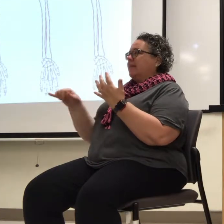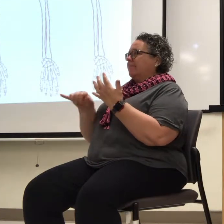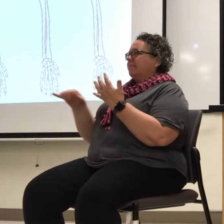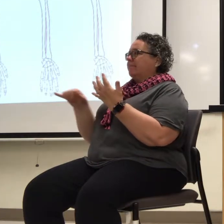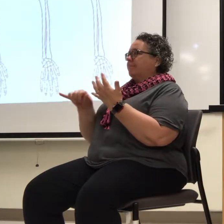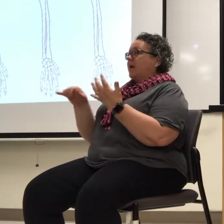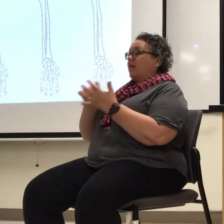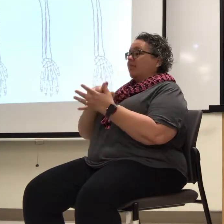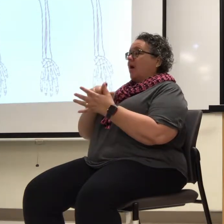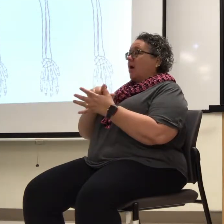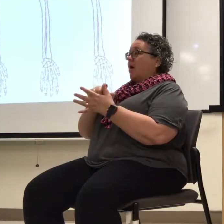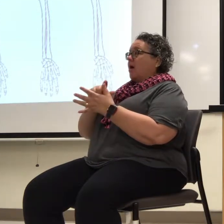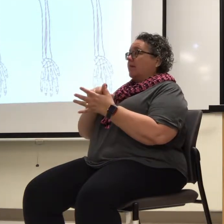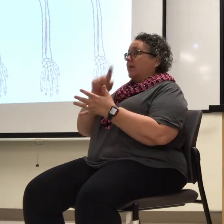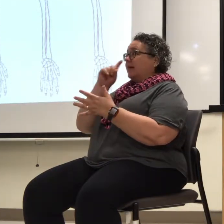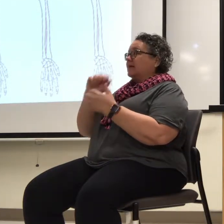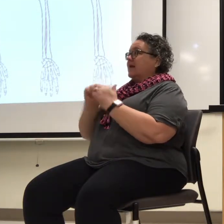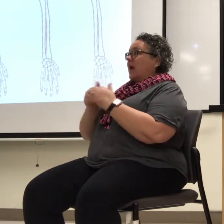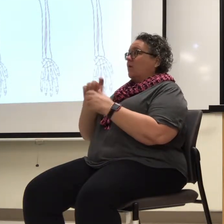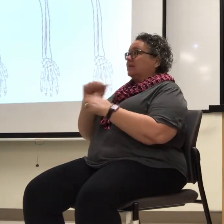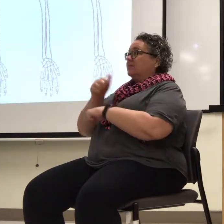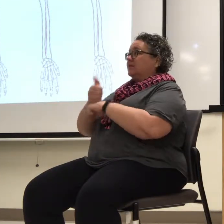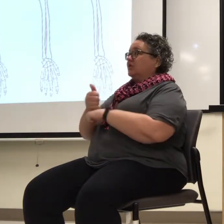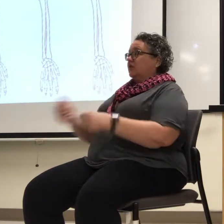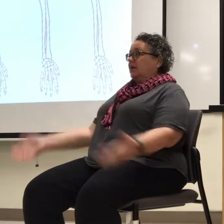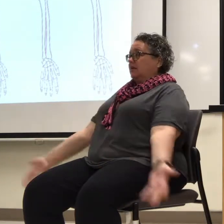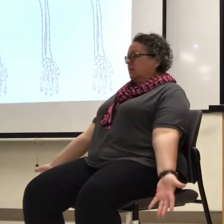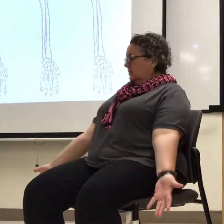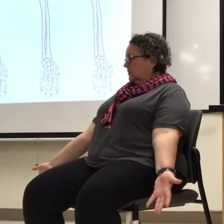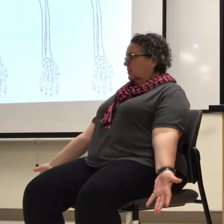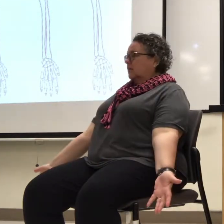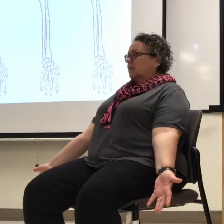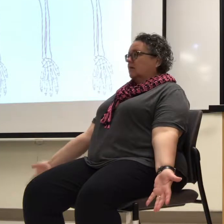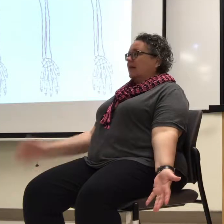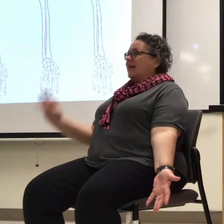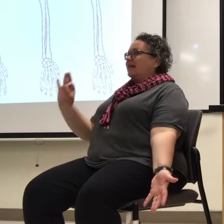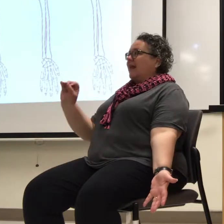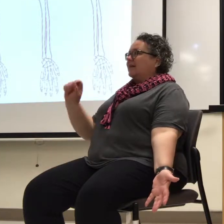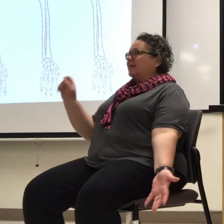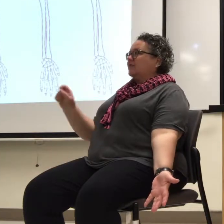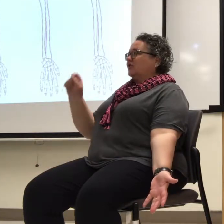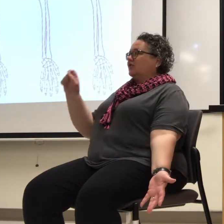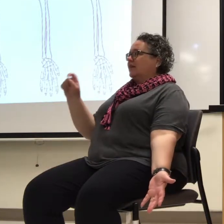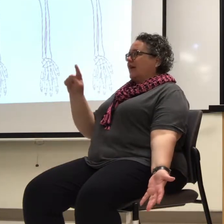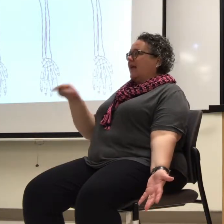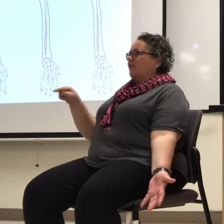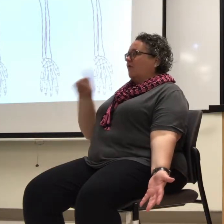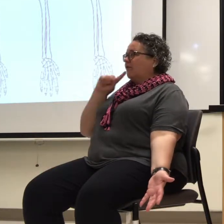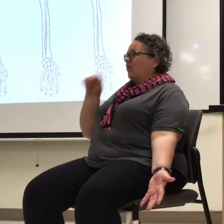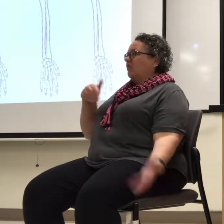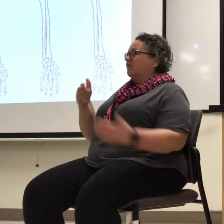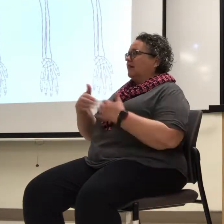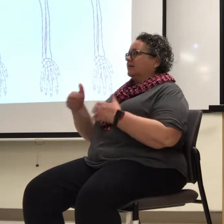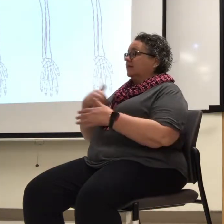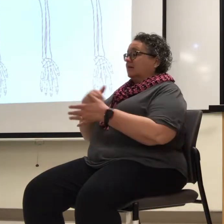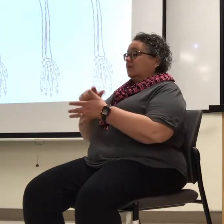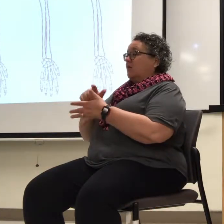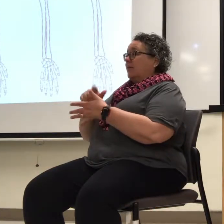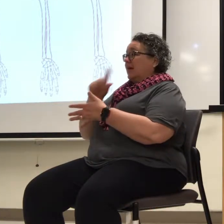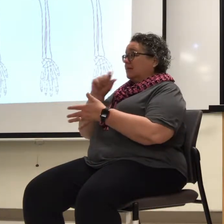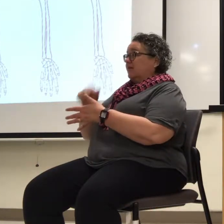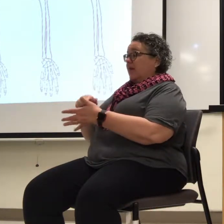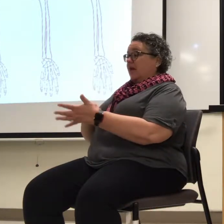However, the thumb, because of how it's positioned at a 90-degree angle to the rest of your fingertips. For that